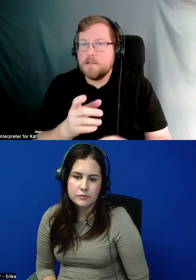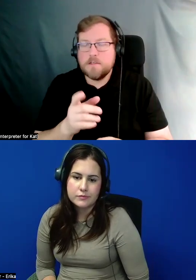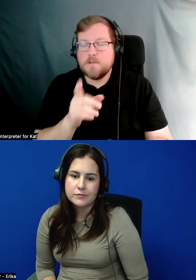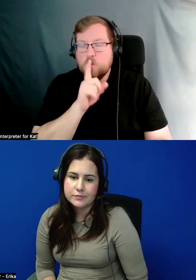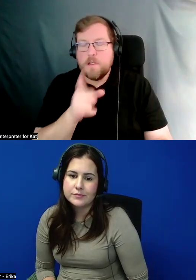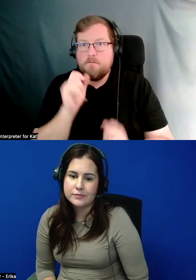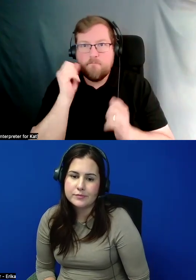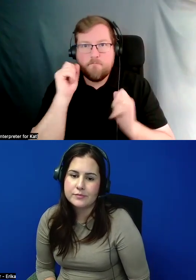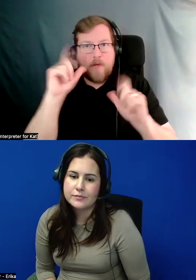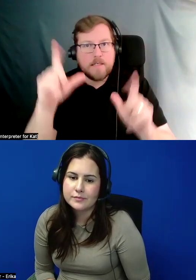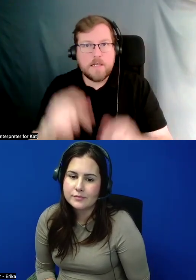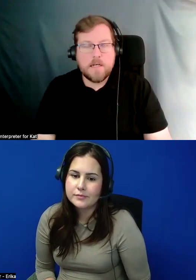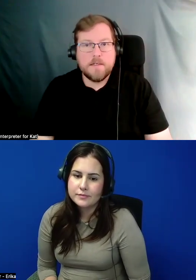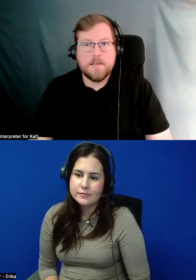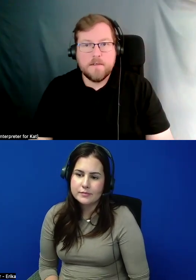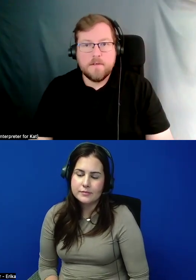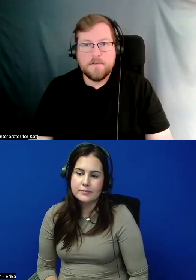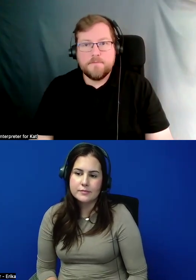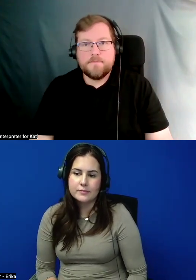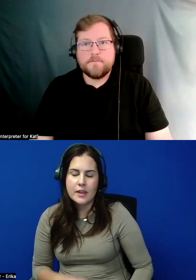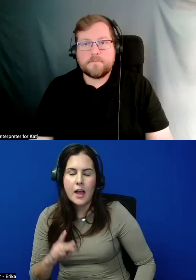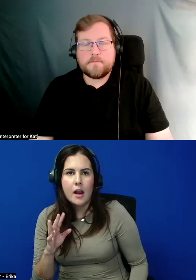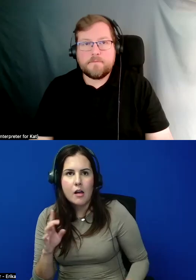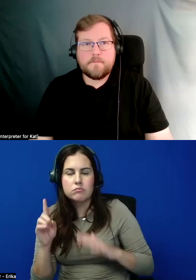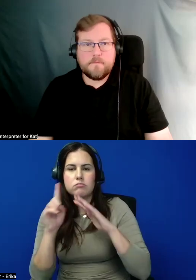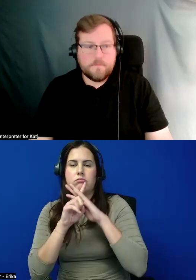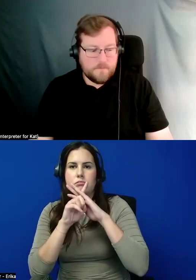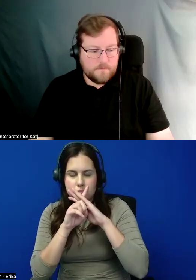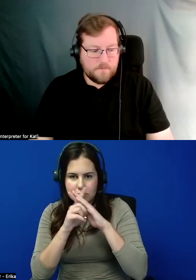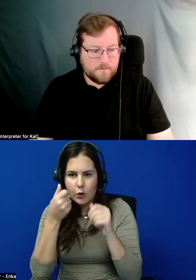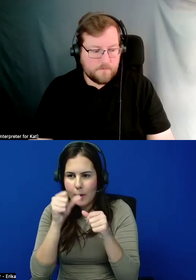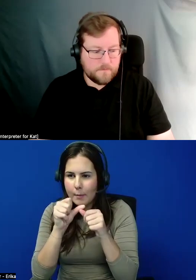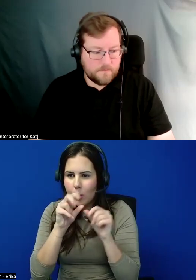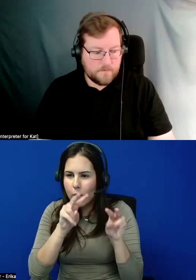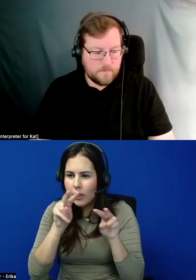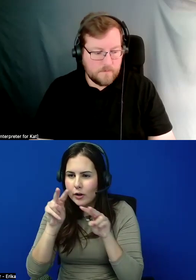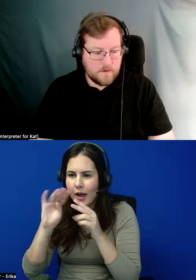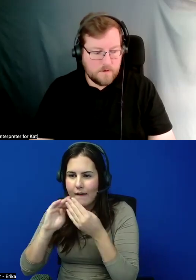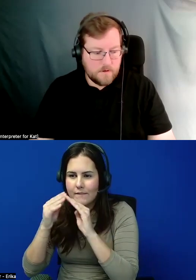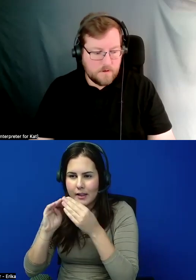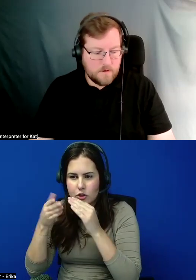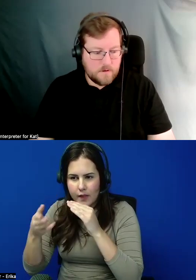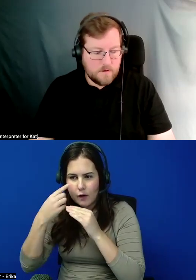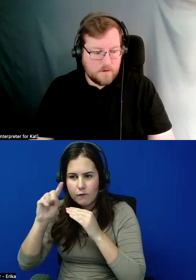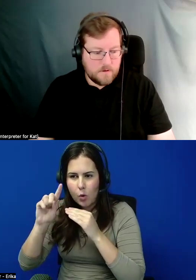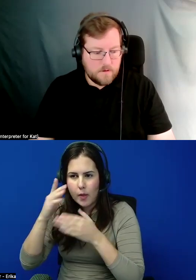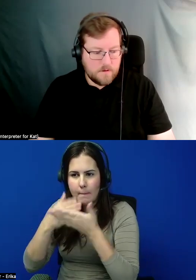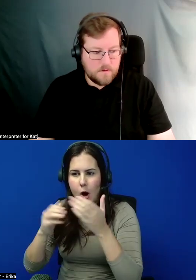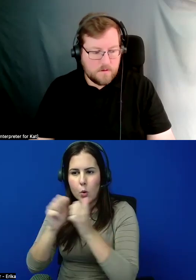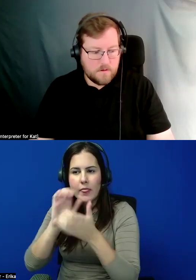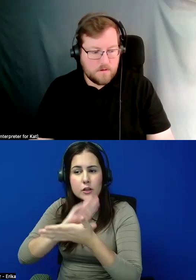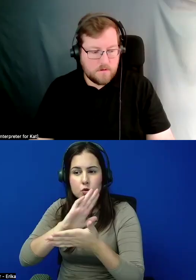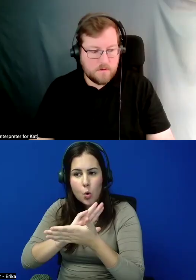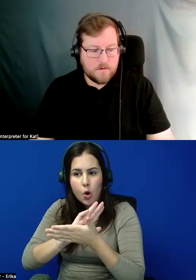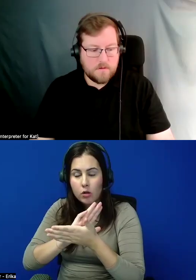actually, there was, and I think about it, there was a little a village that we looked at that we considered for the school, and we went